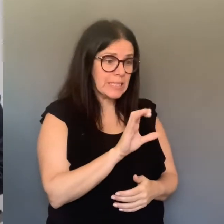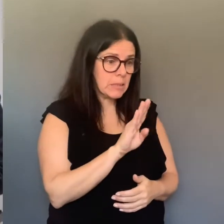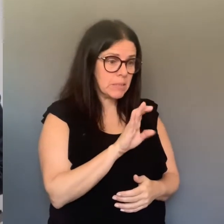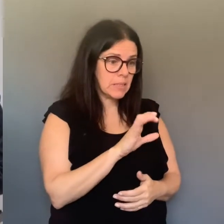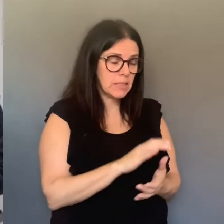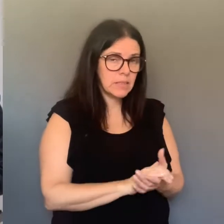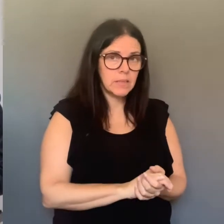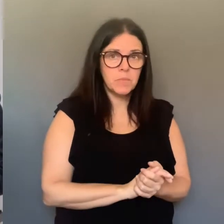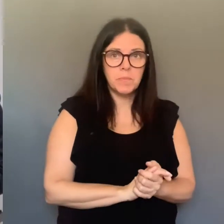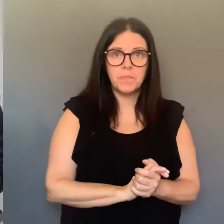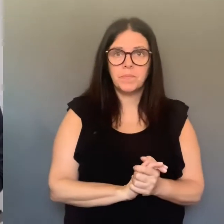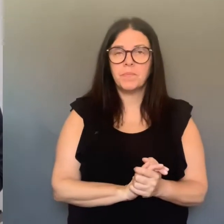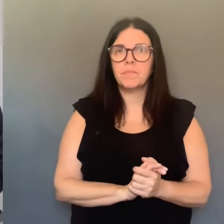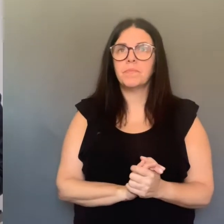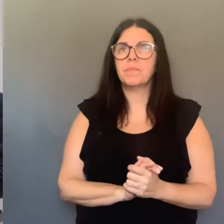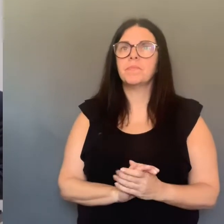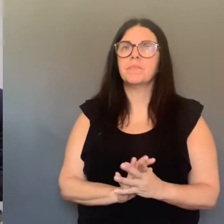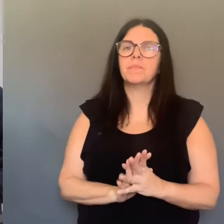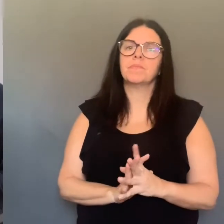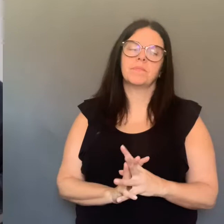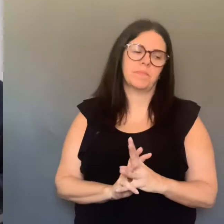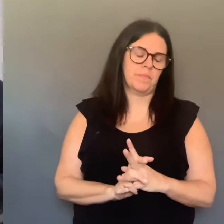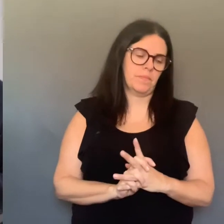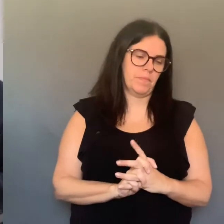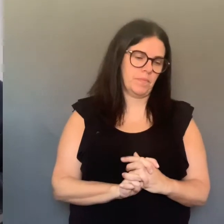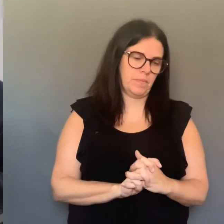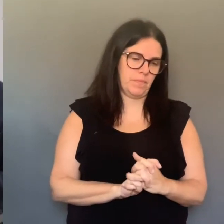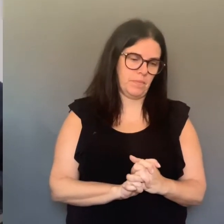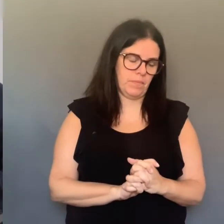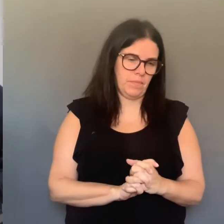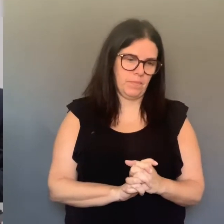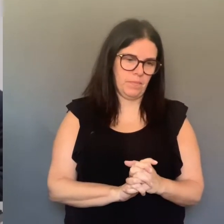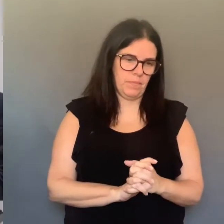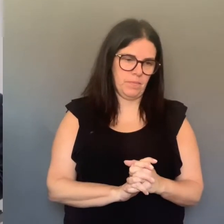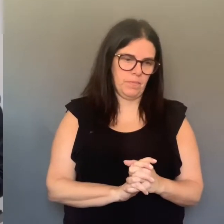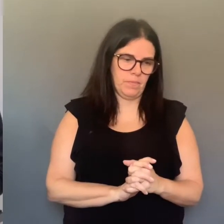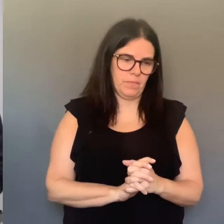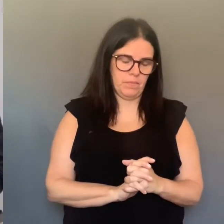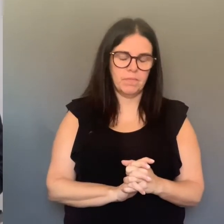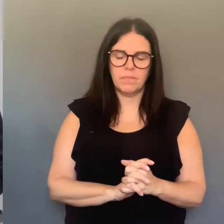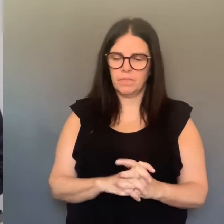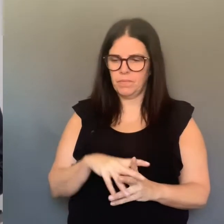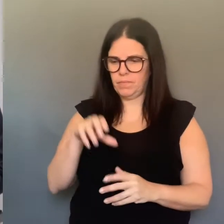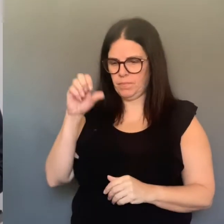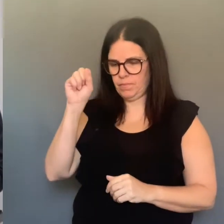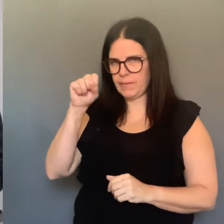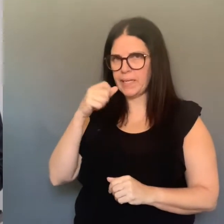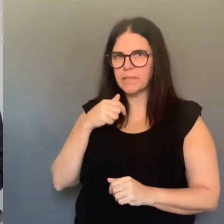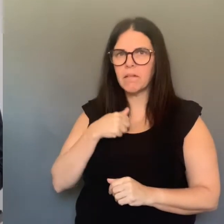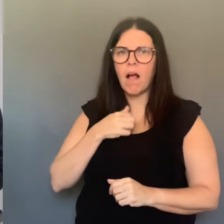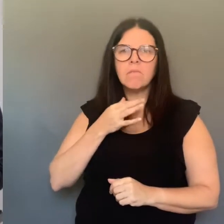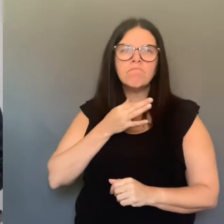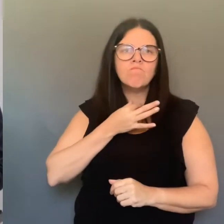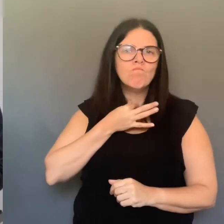yes. Lifetime on Riverside. On Riverside. Any questions from CDC?